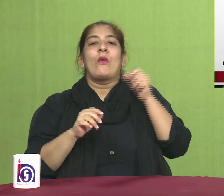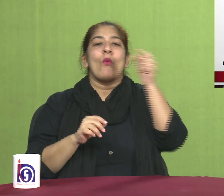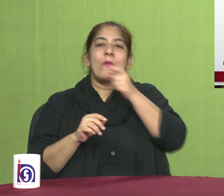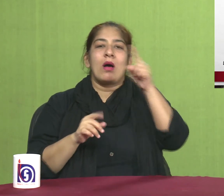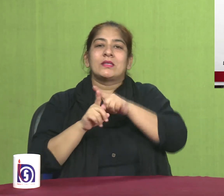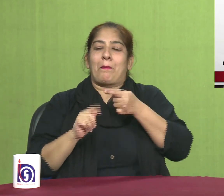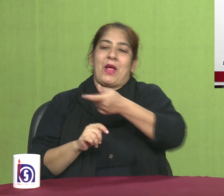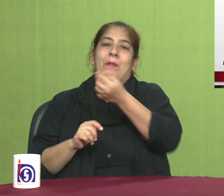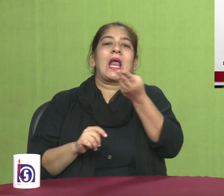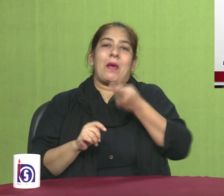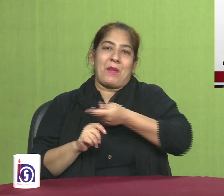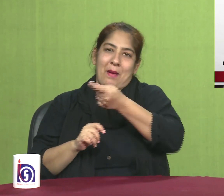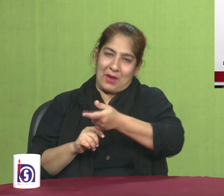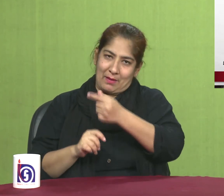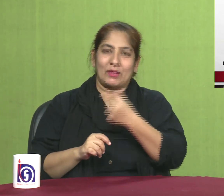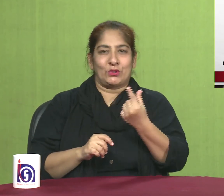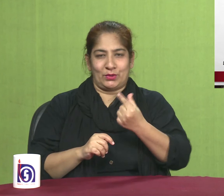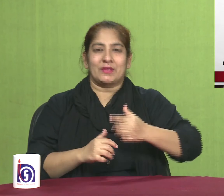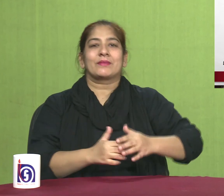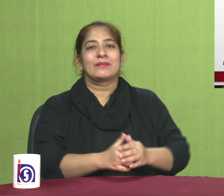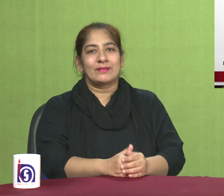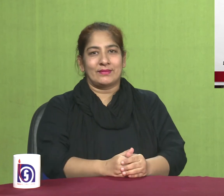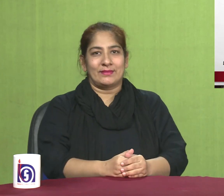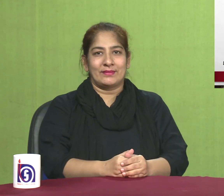documents, procedure which are required.